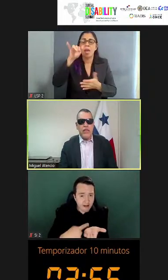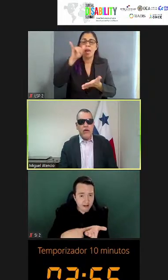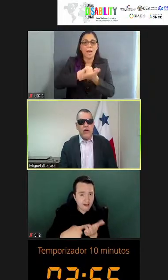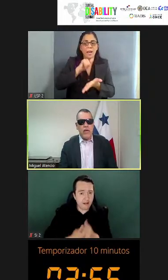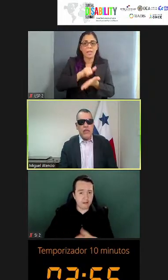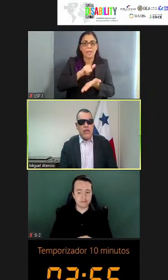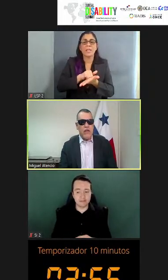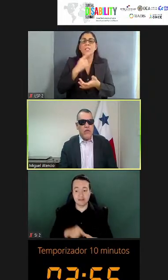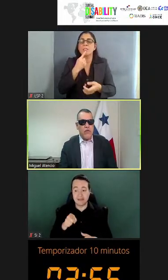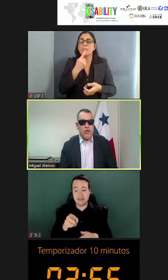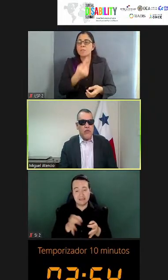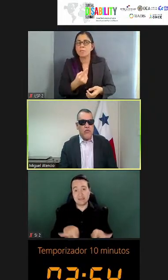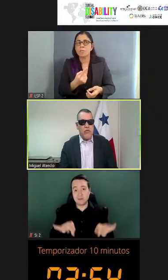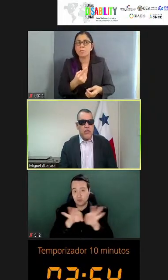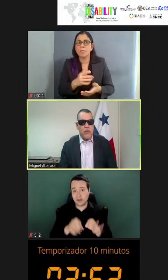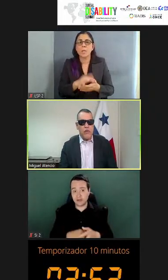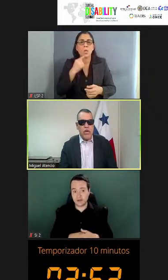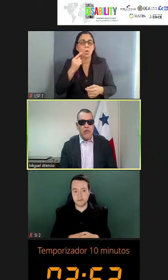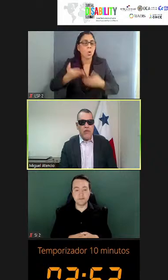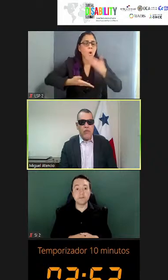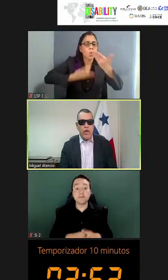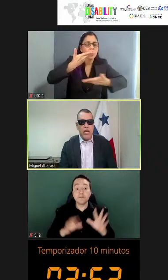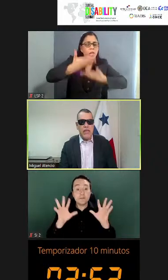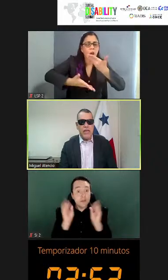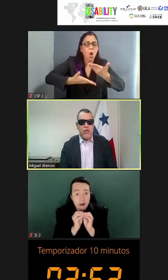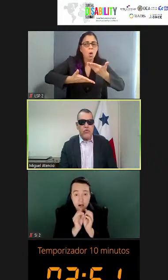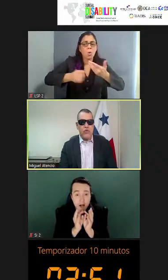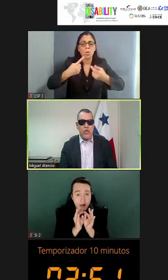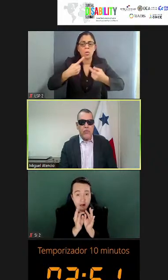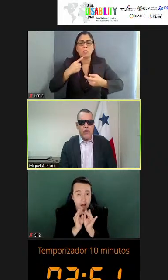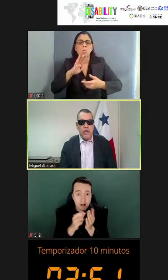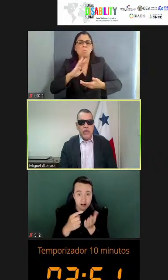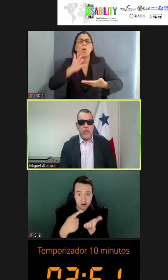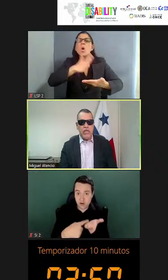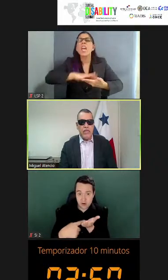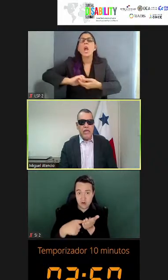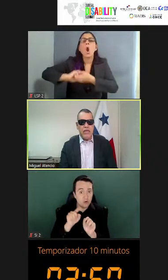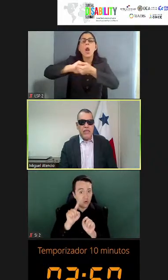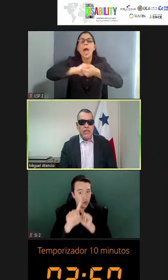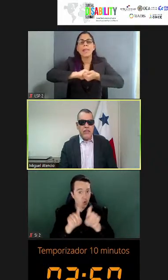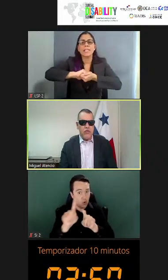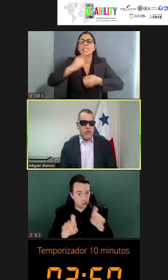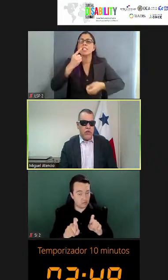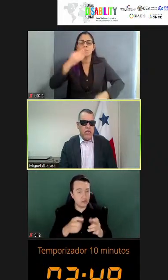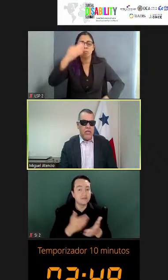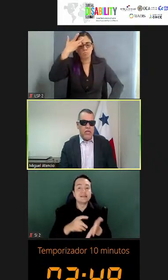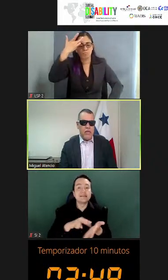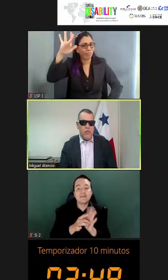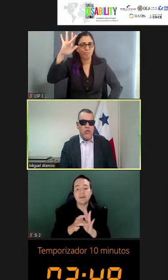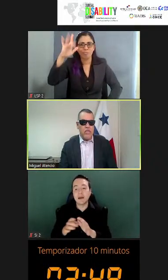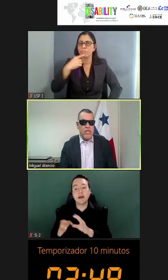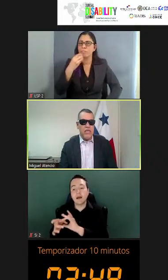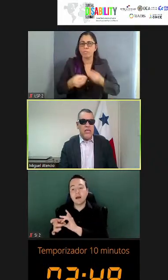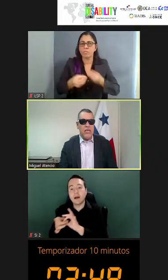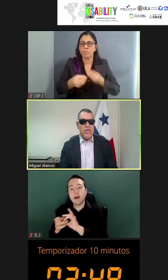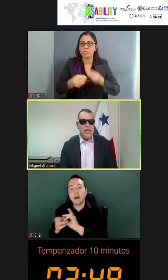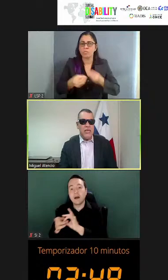us this consulting council is an inter-institutional